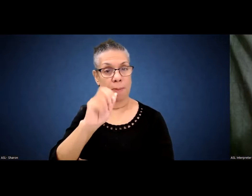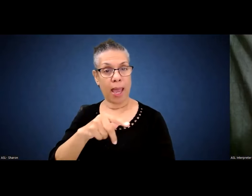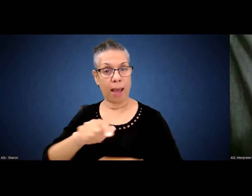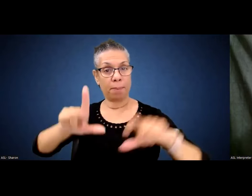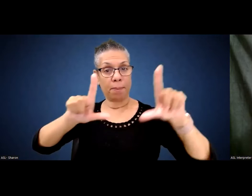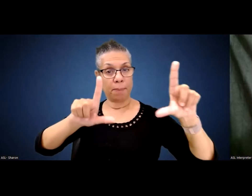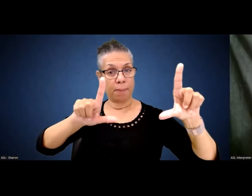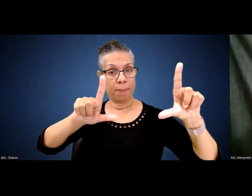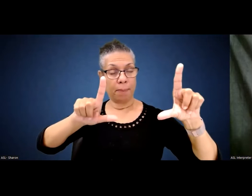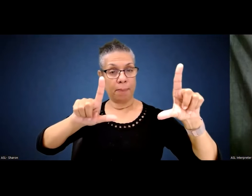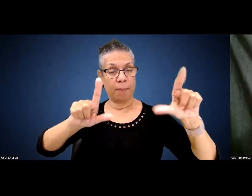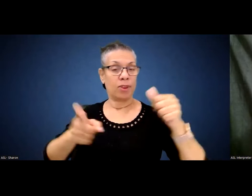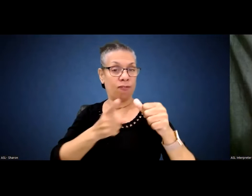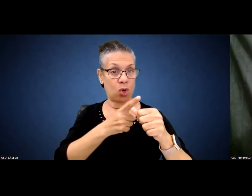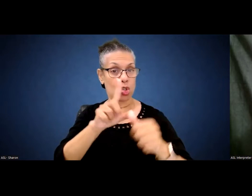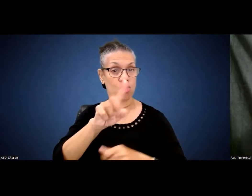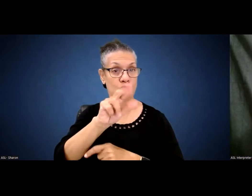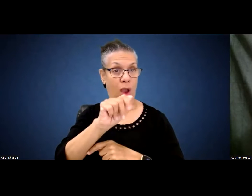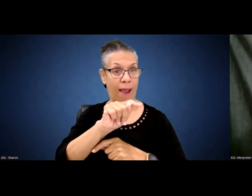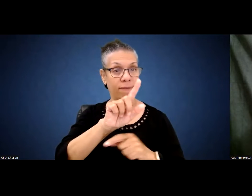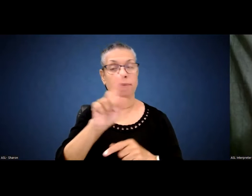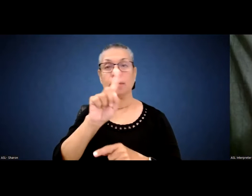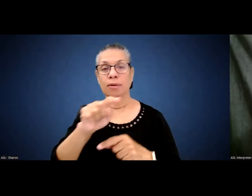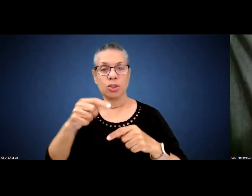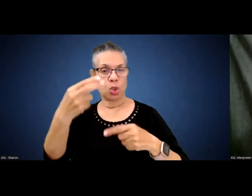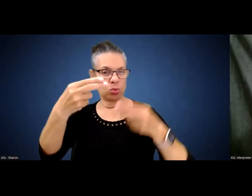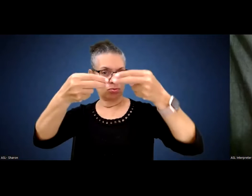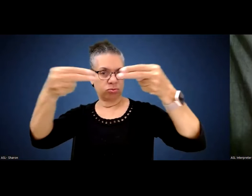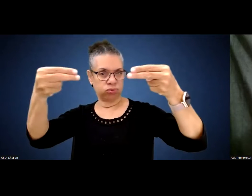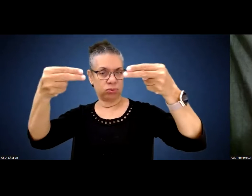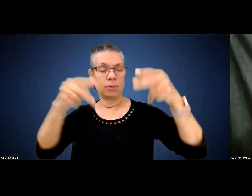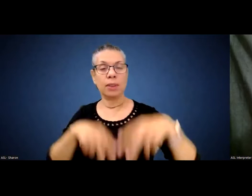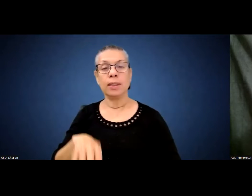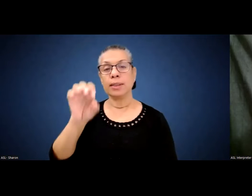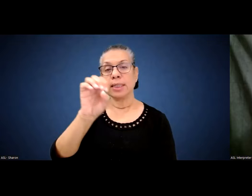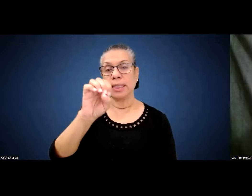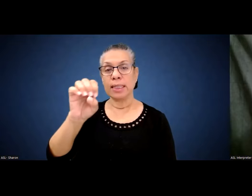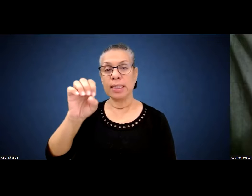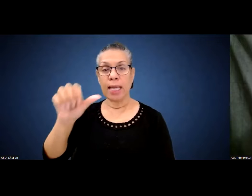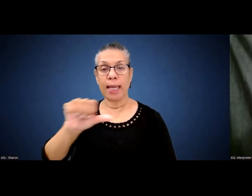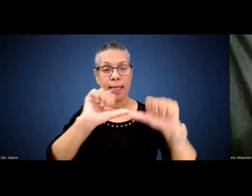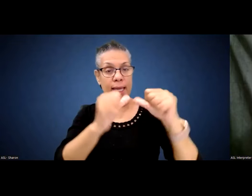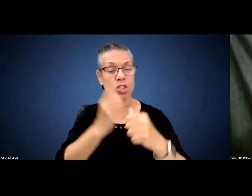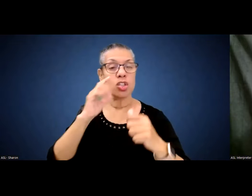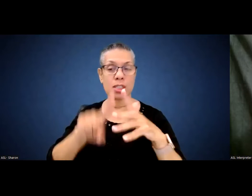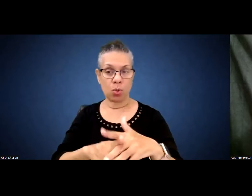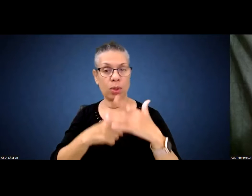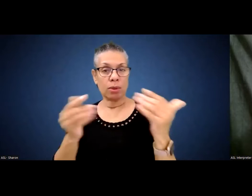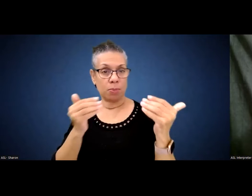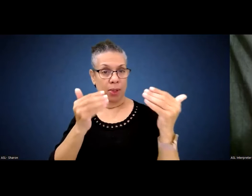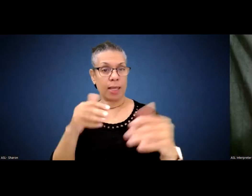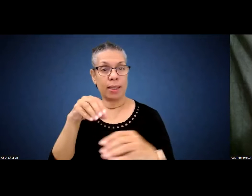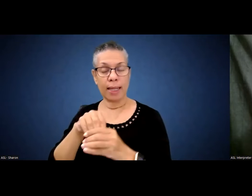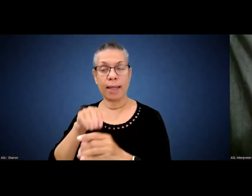previous draft of the maps. Each of the EEA agencies is going to be implementing that in their